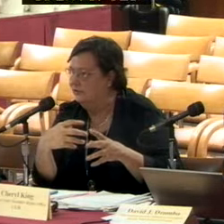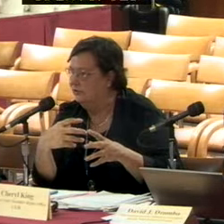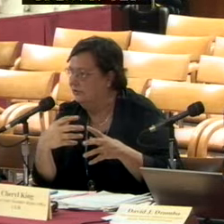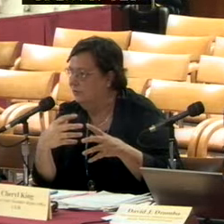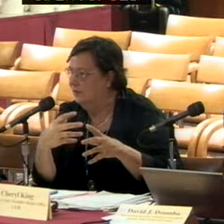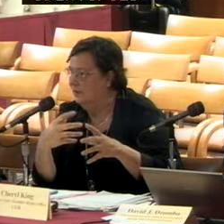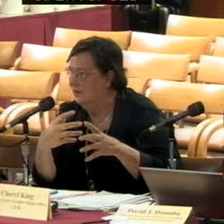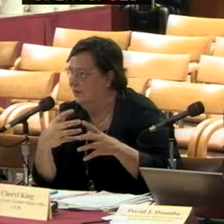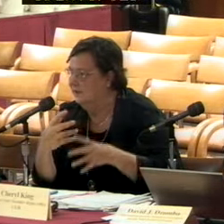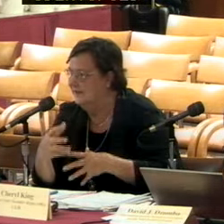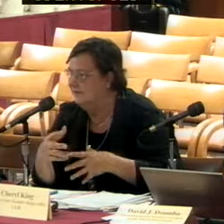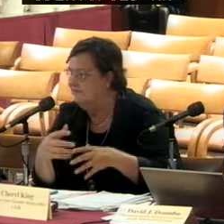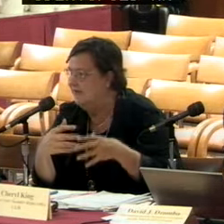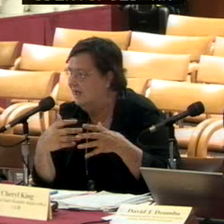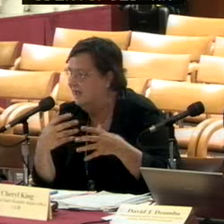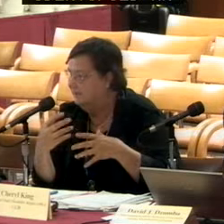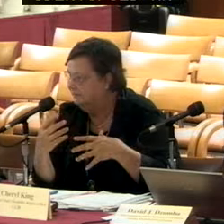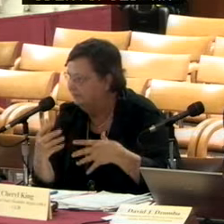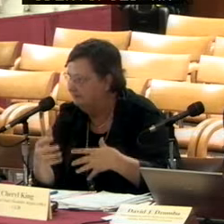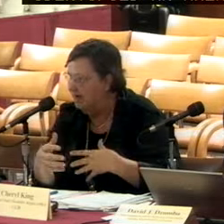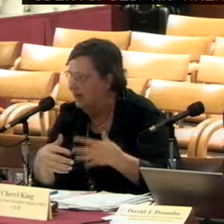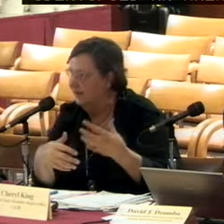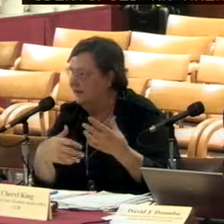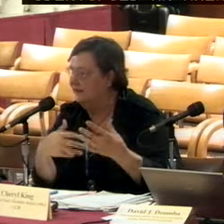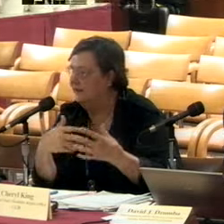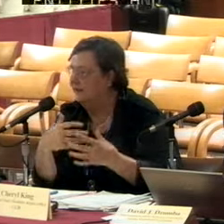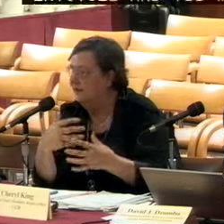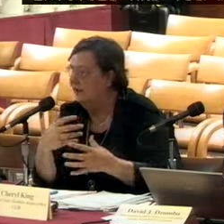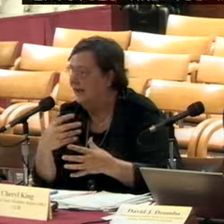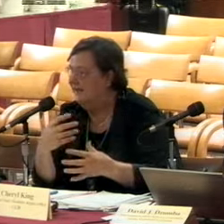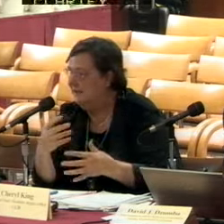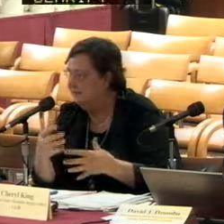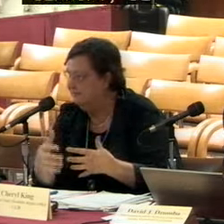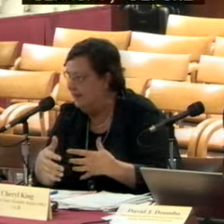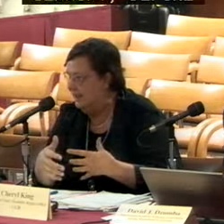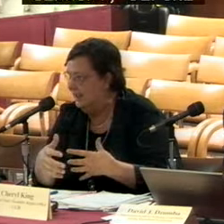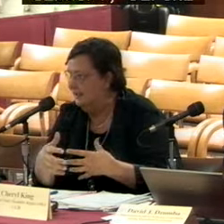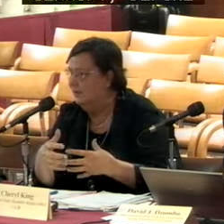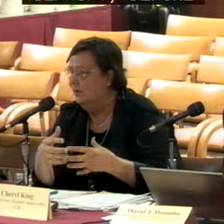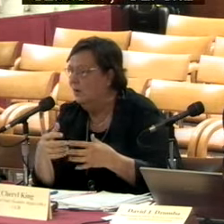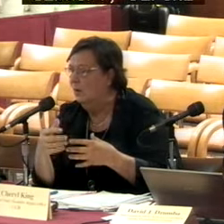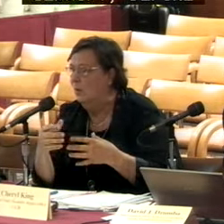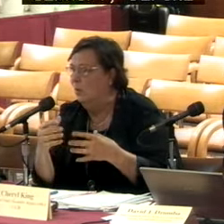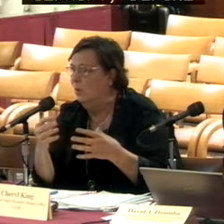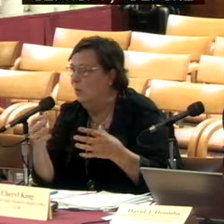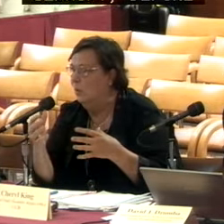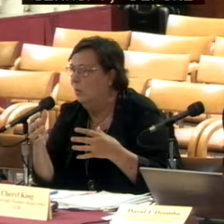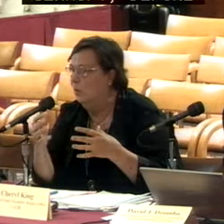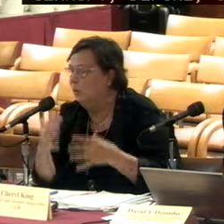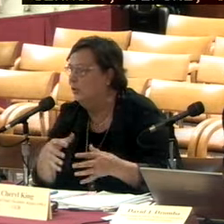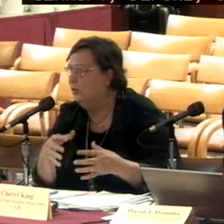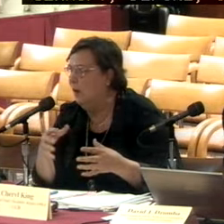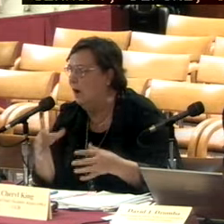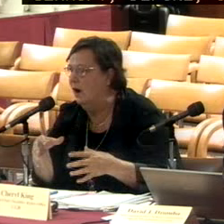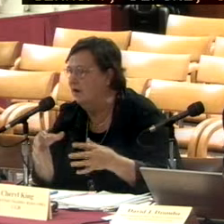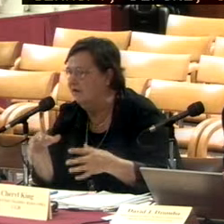to clarify, define, identify who are the